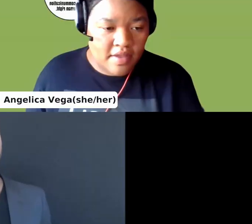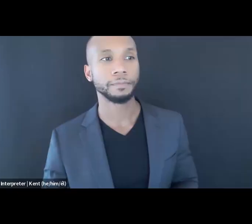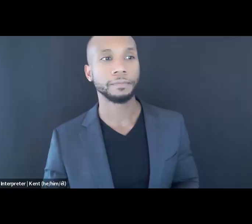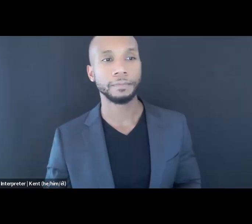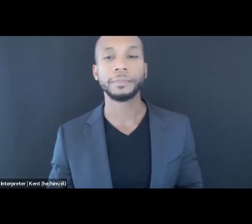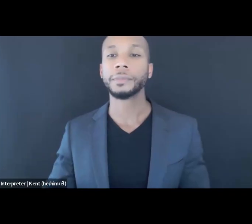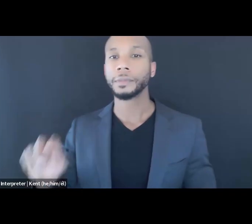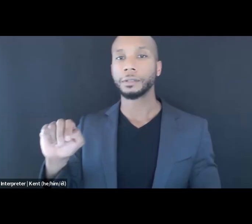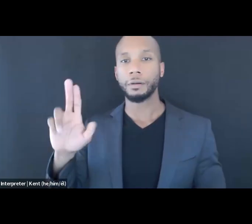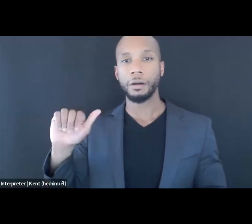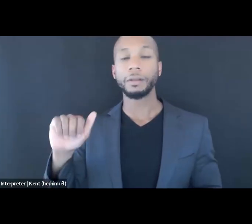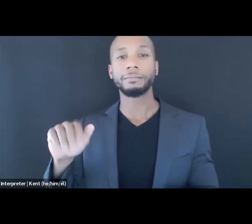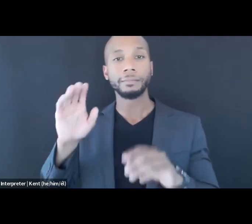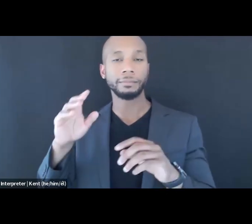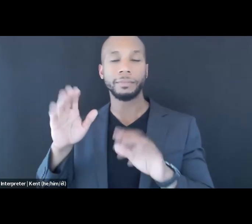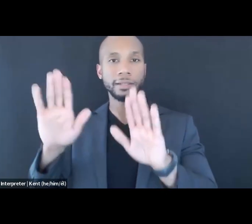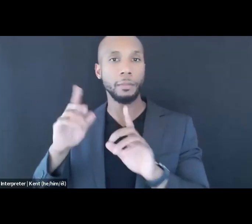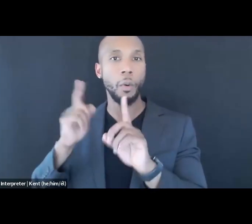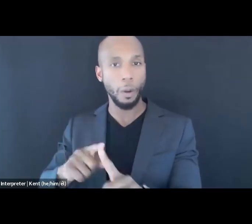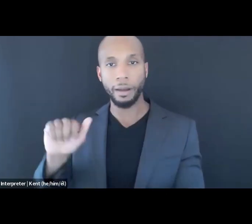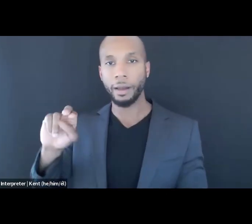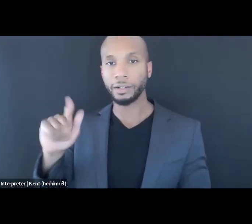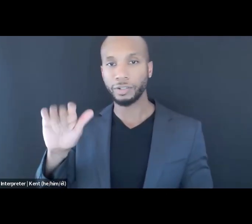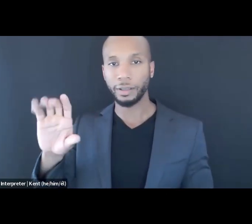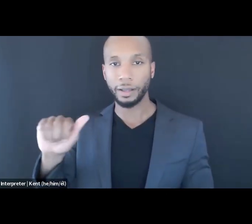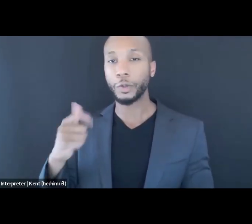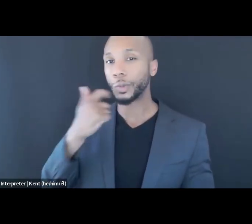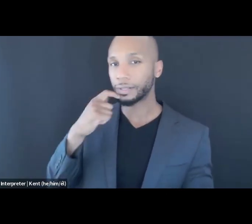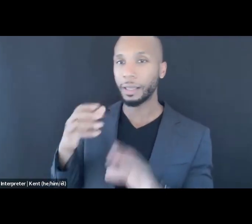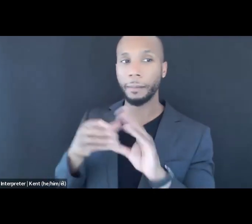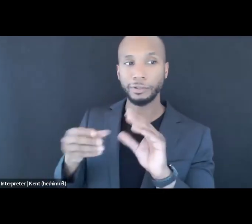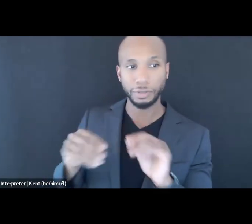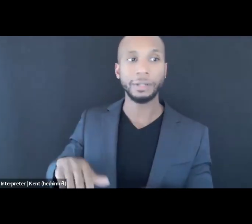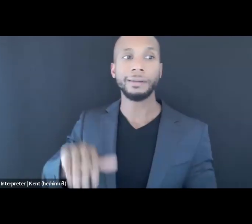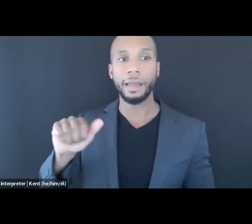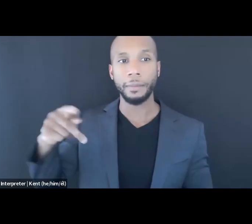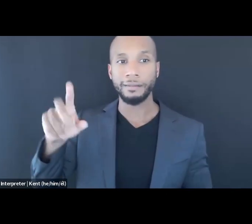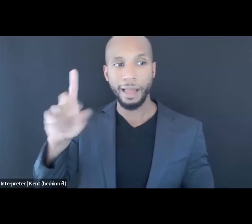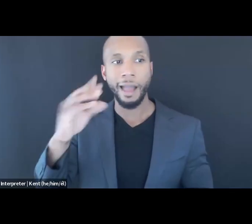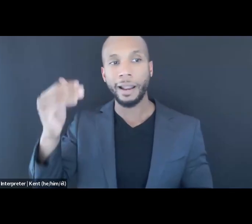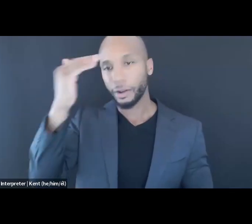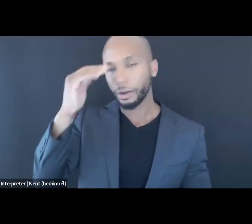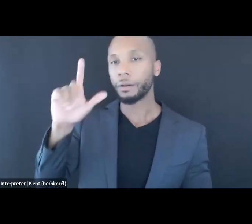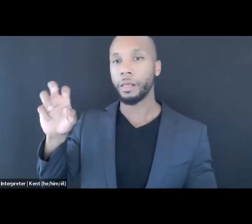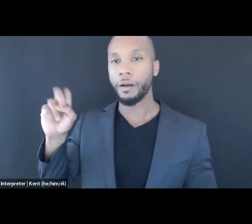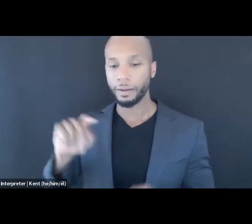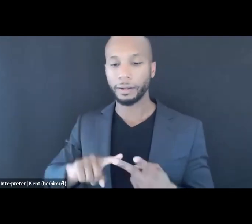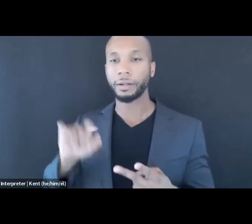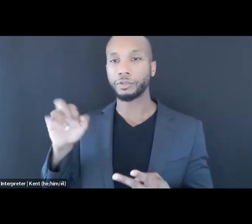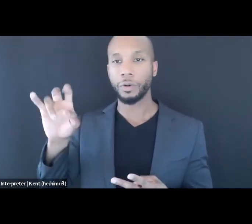Excellent point, Angelica. And you previously mentioned AAPD, and I know that both Lauren and Jordyn also